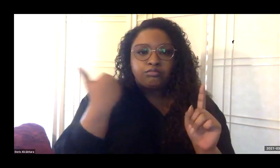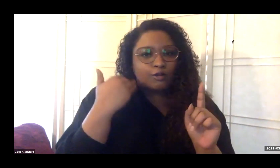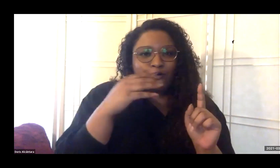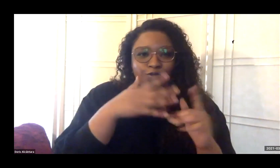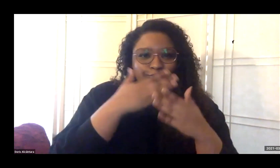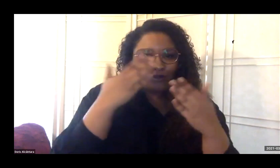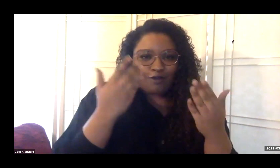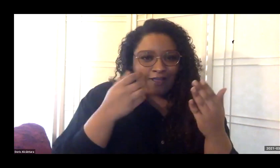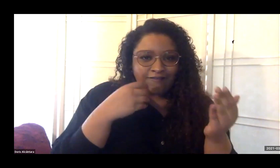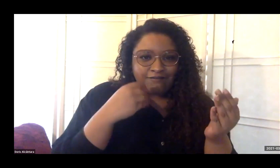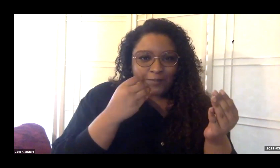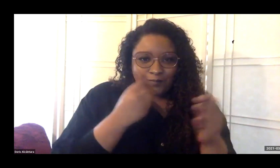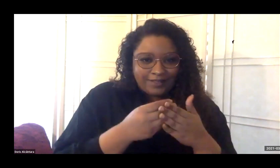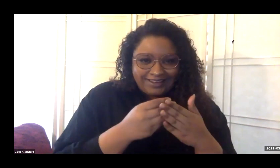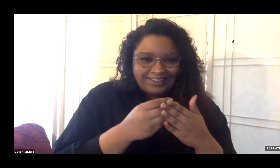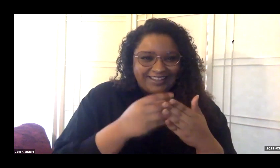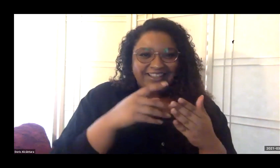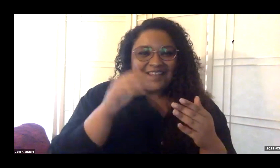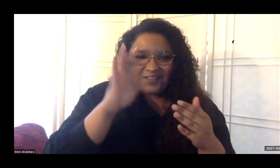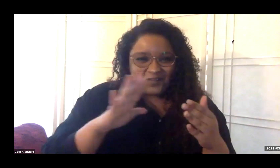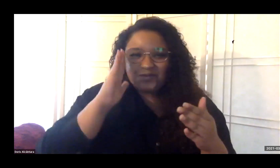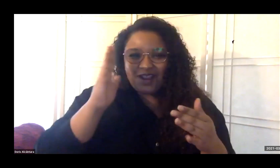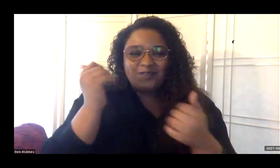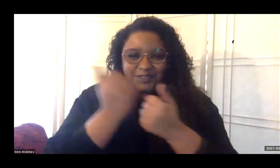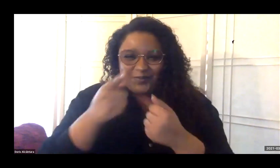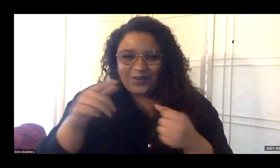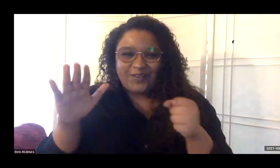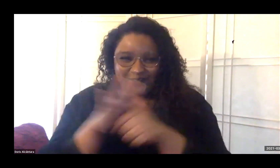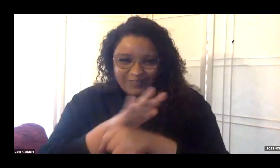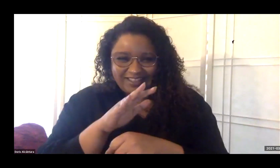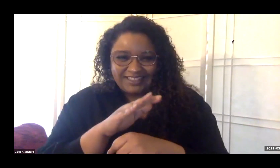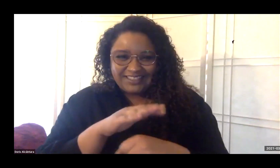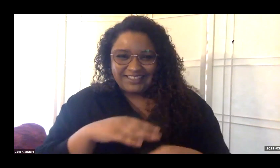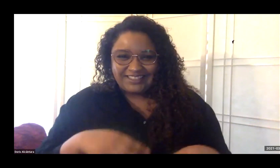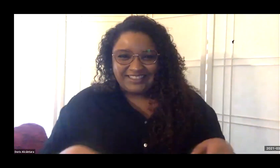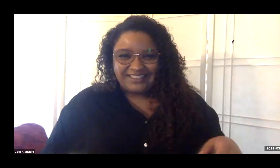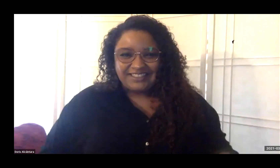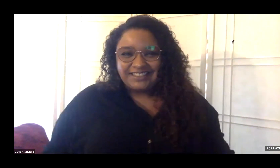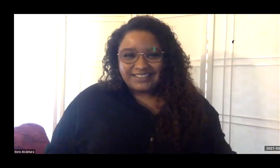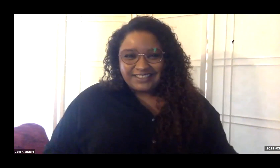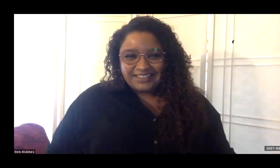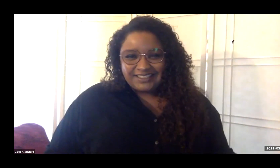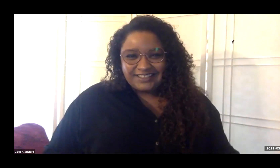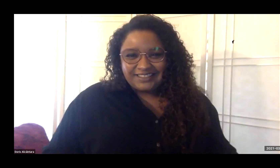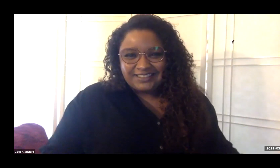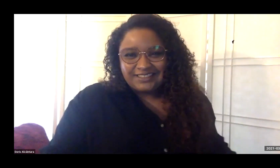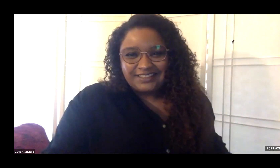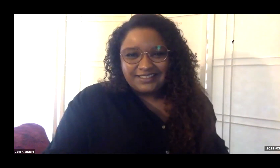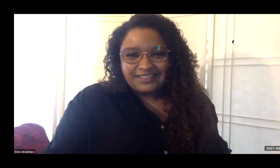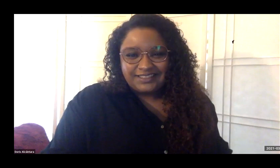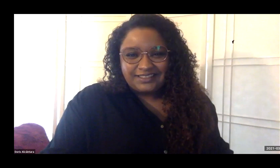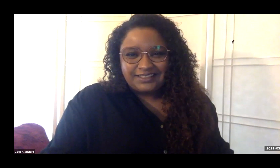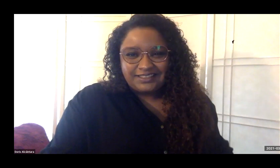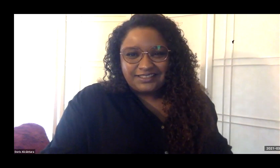cover. So if you're broke, don't worry about it. You will have money for food. Fulbright will support you 100%.